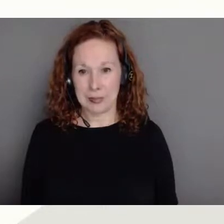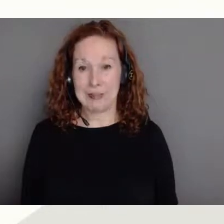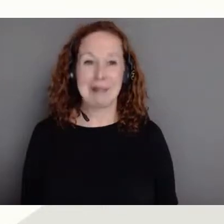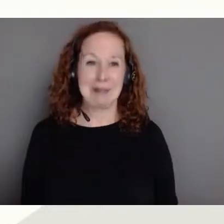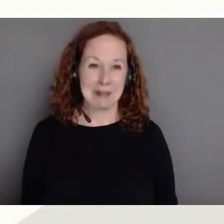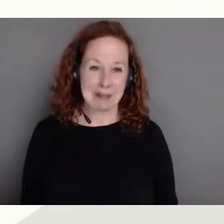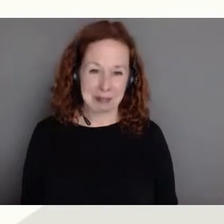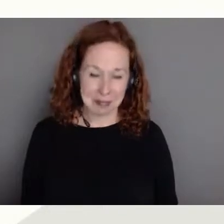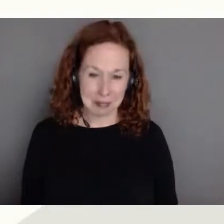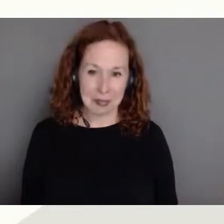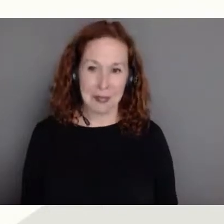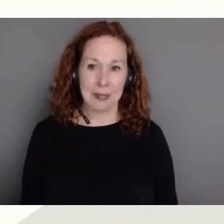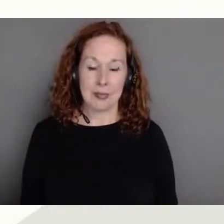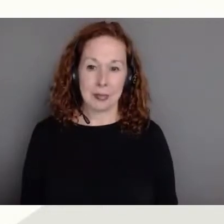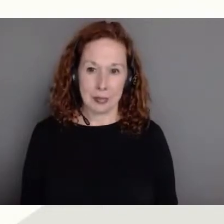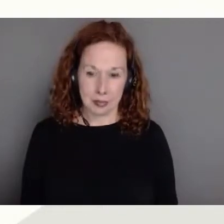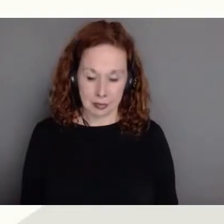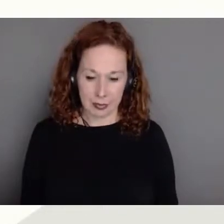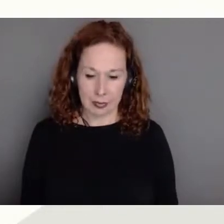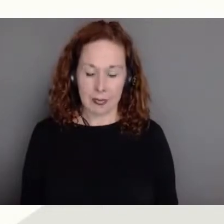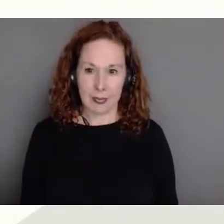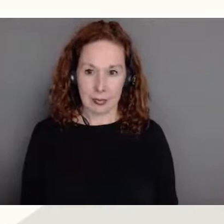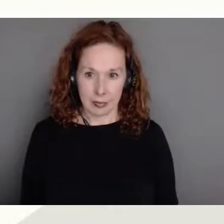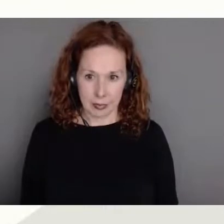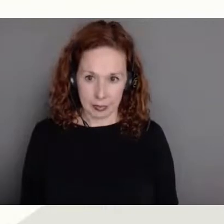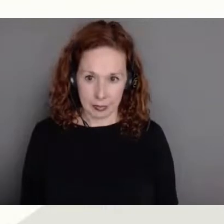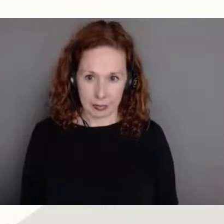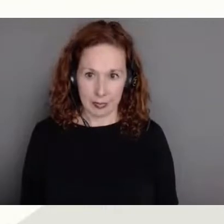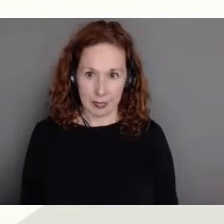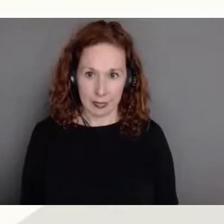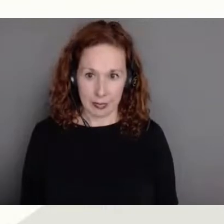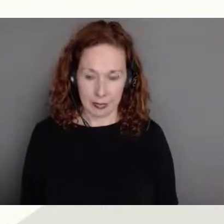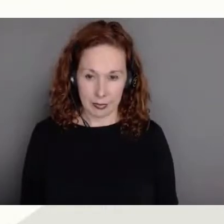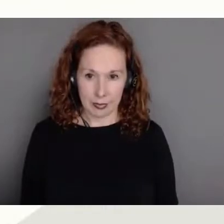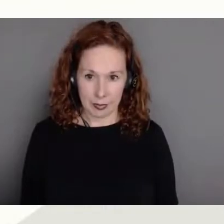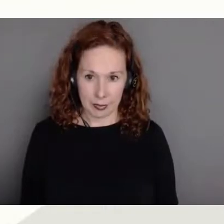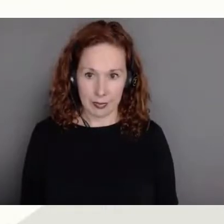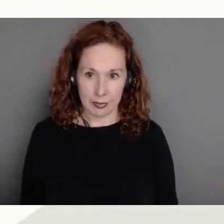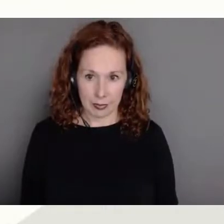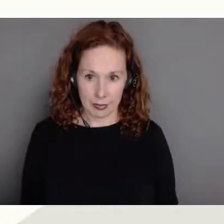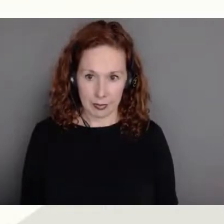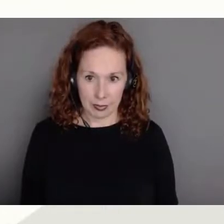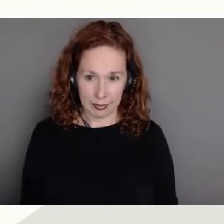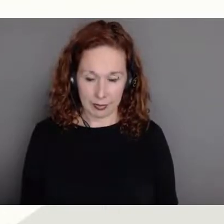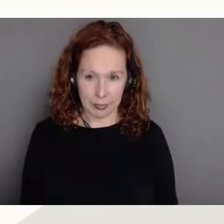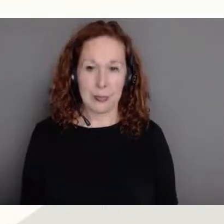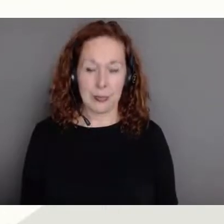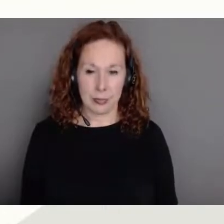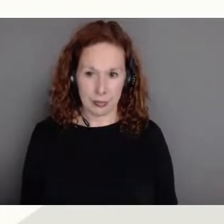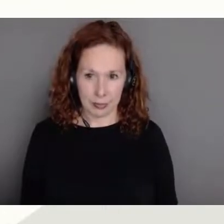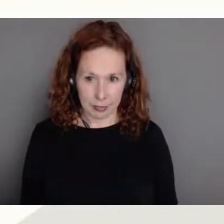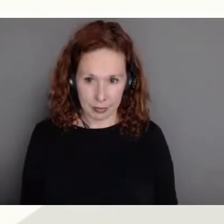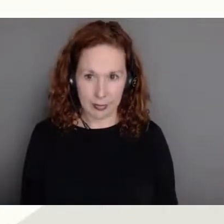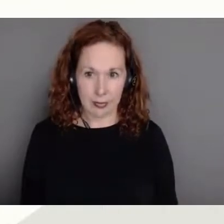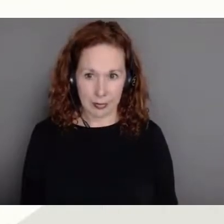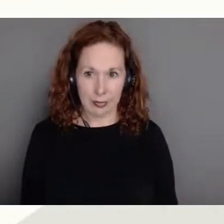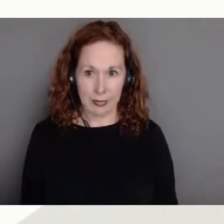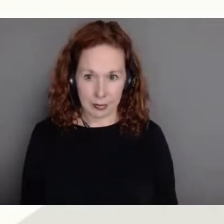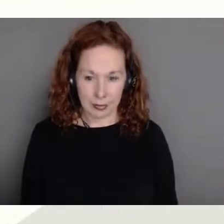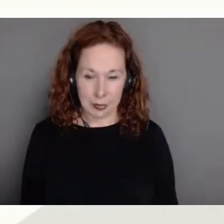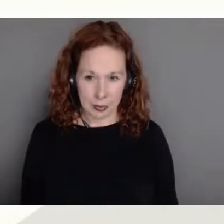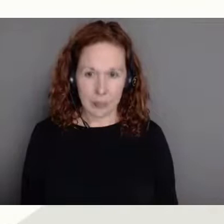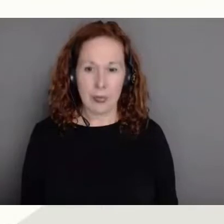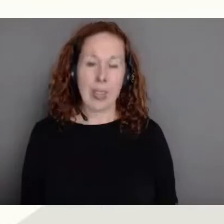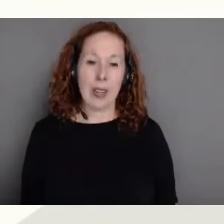in. And it's the importance of learning ASL from a deaf instructor. Can you talk about that and why that is